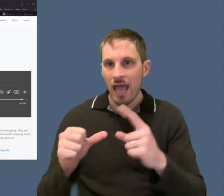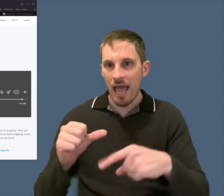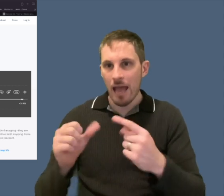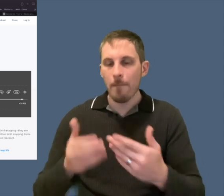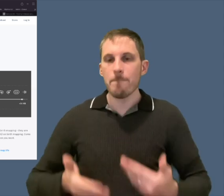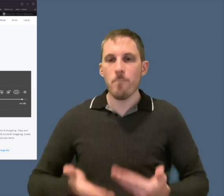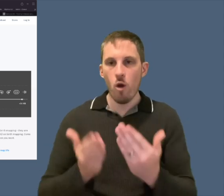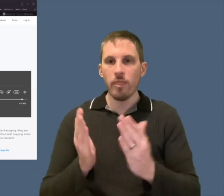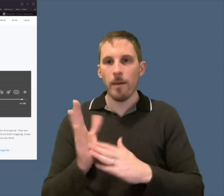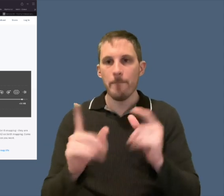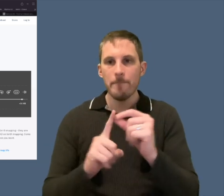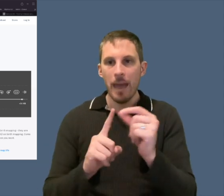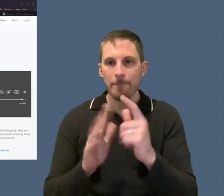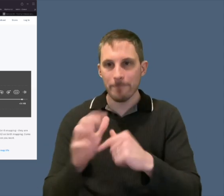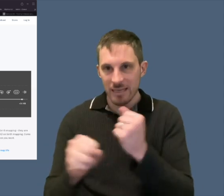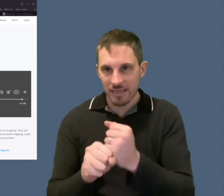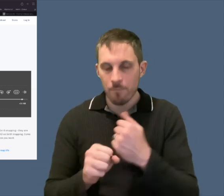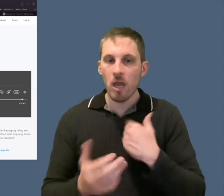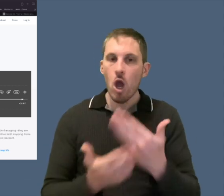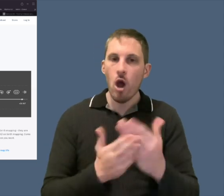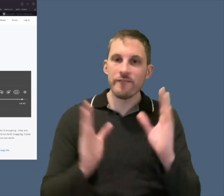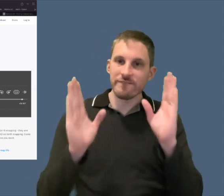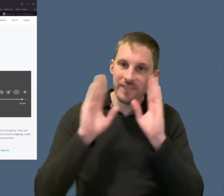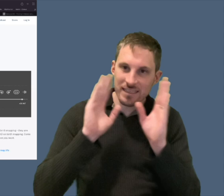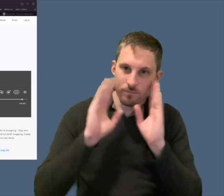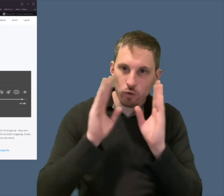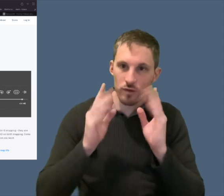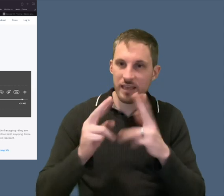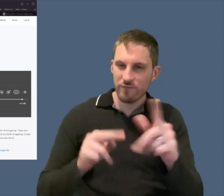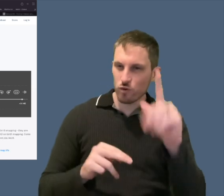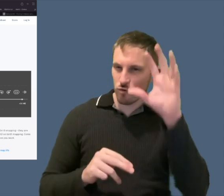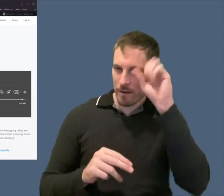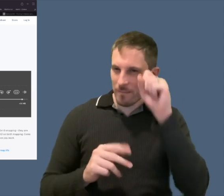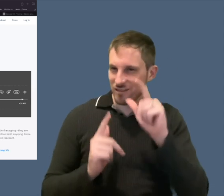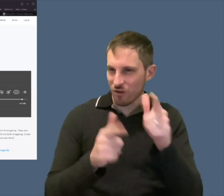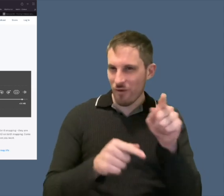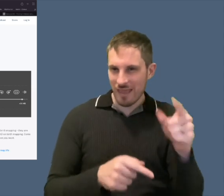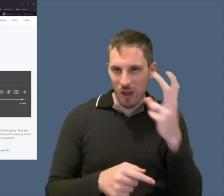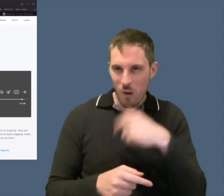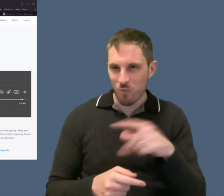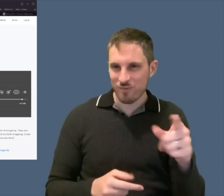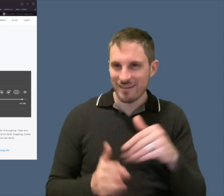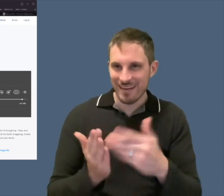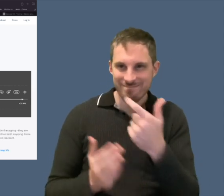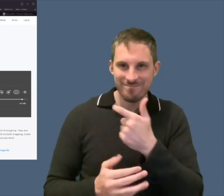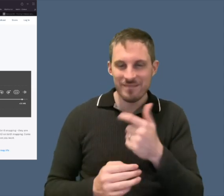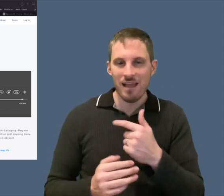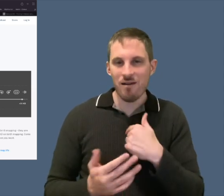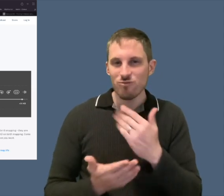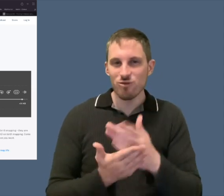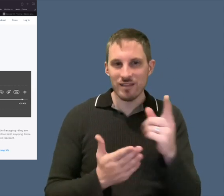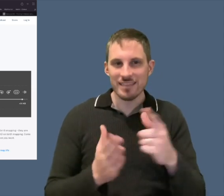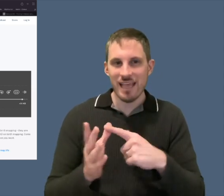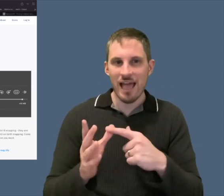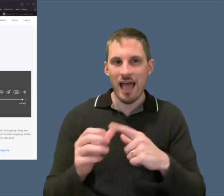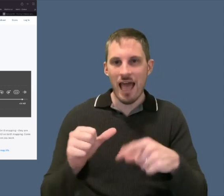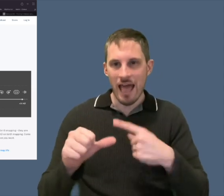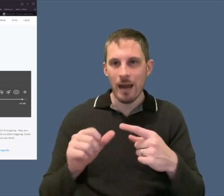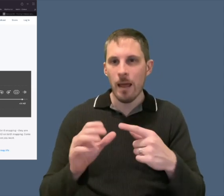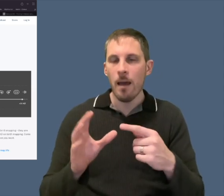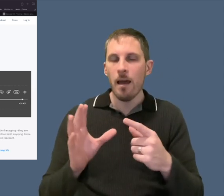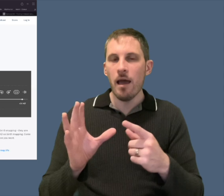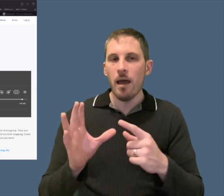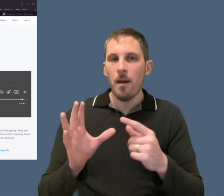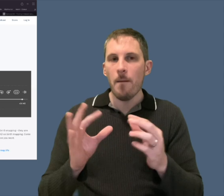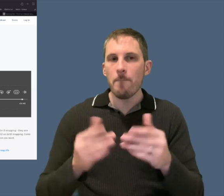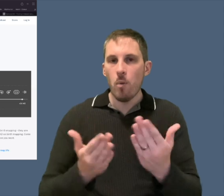birthmapping. I'm on Facebook. You know, if you ever remember to go there. and I'm pretty sure that's at Birth Mapping. It might be at the